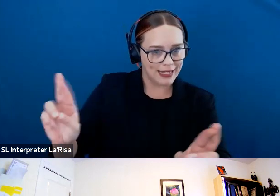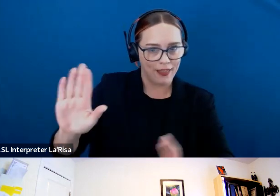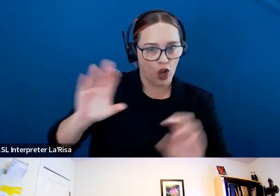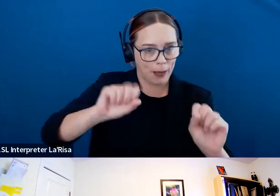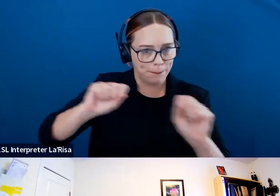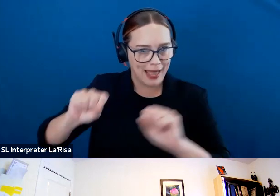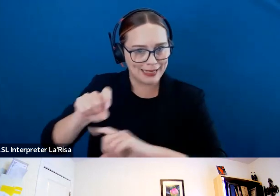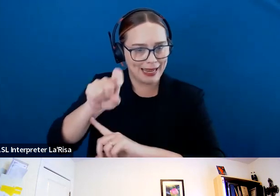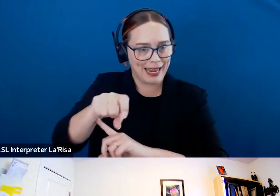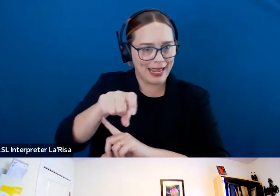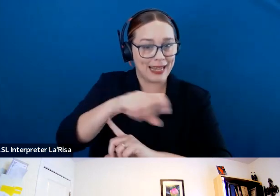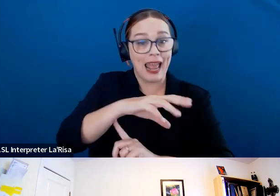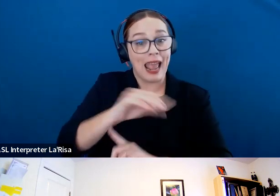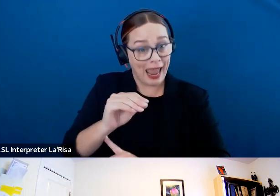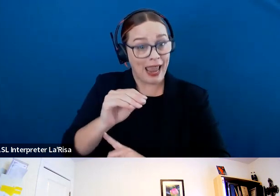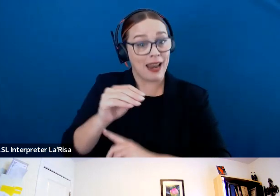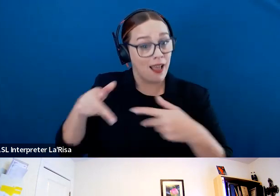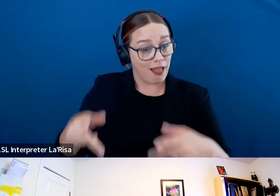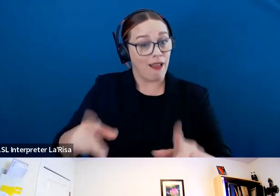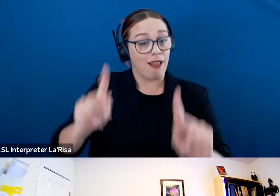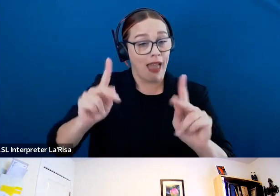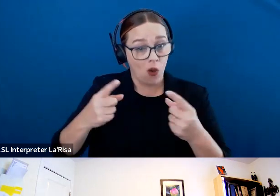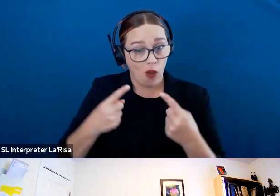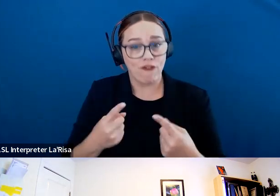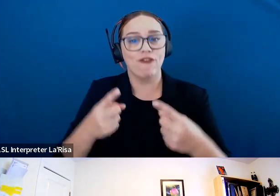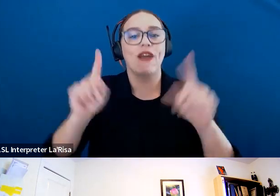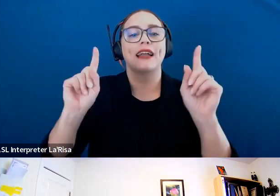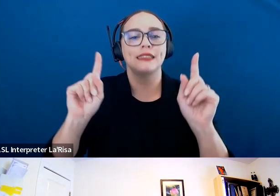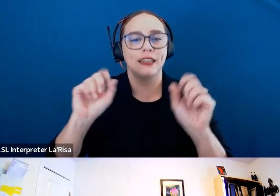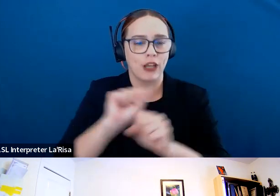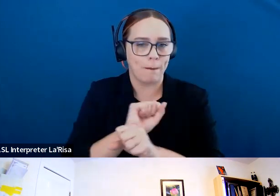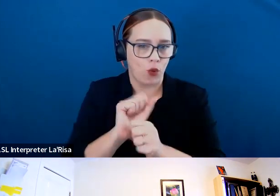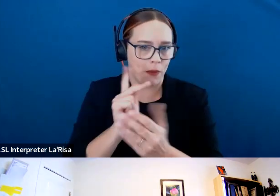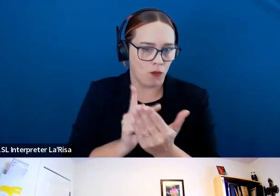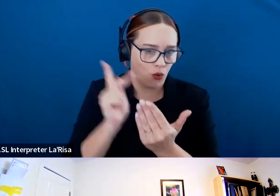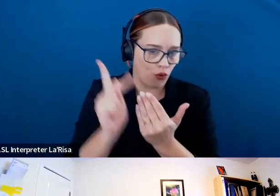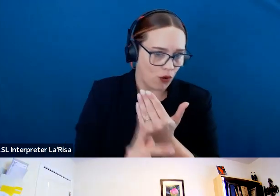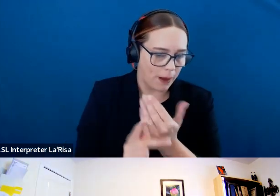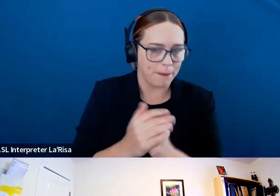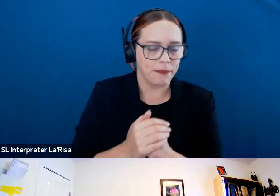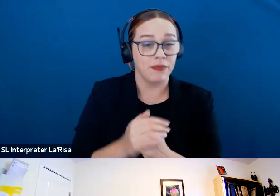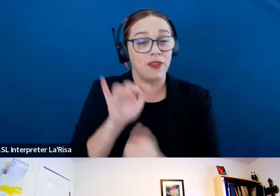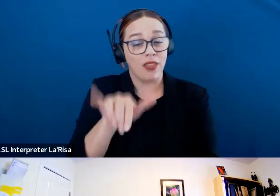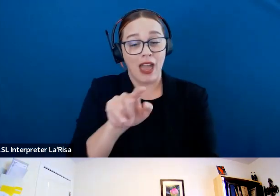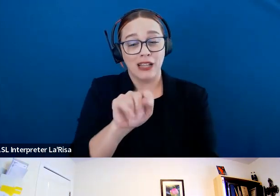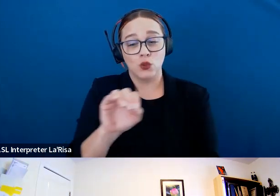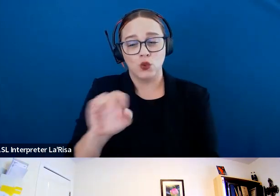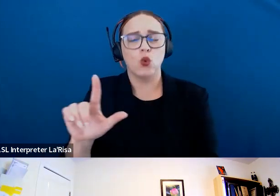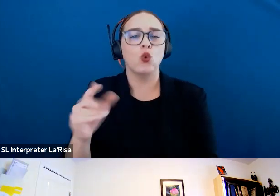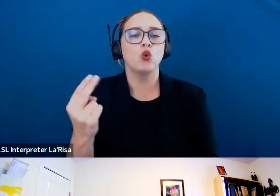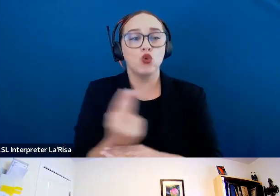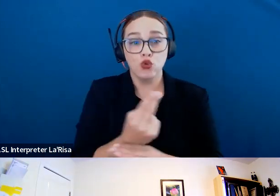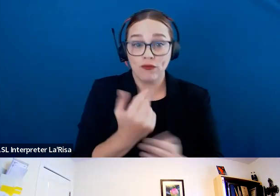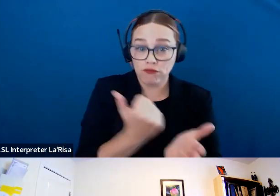program. And this tool, you know, it's really useful for folks that are kind of new in